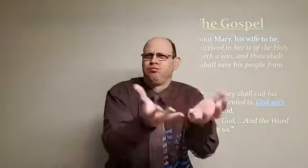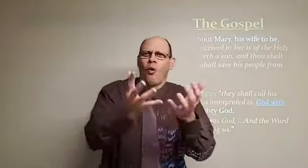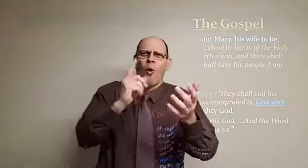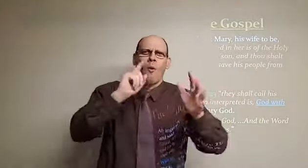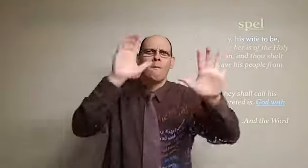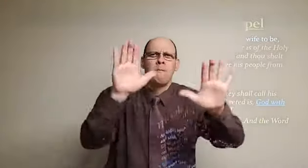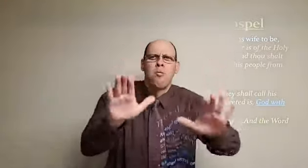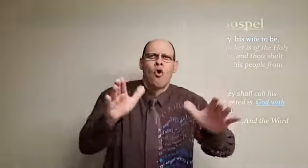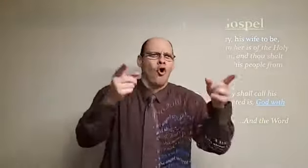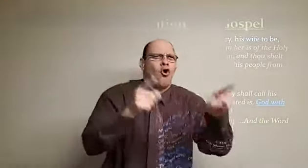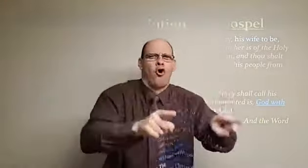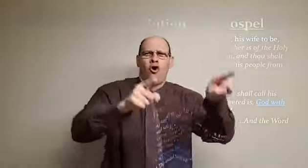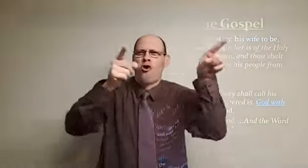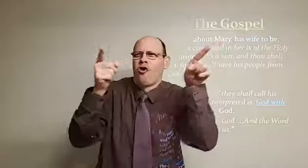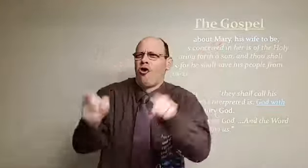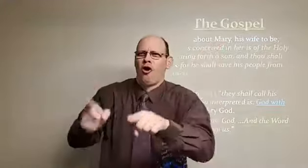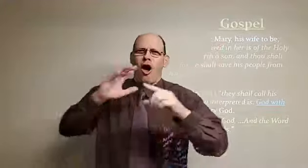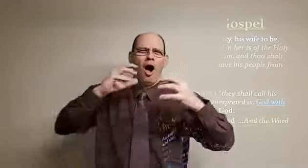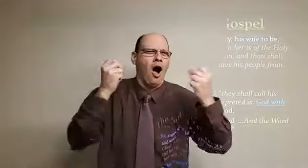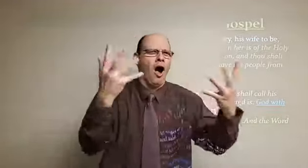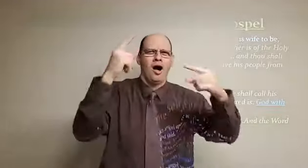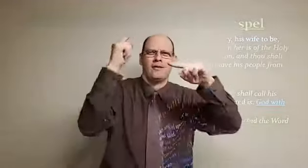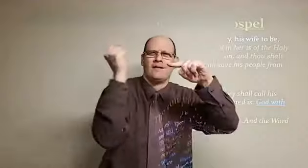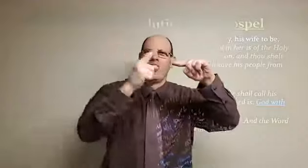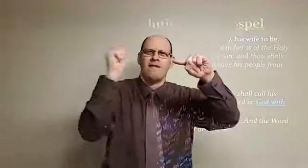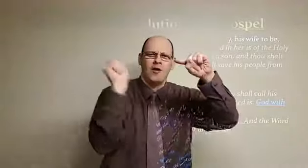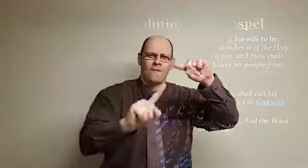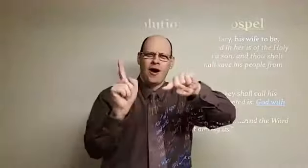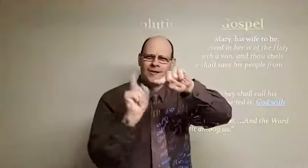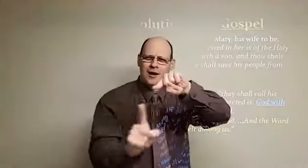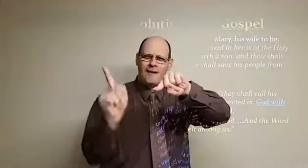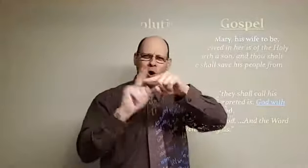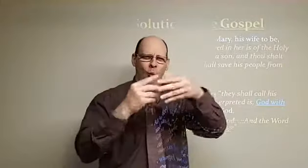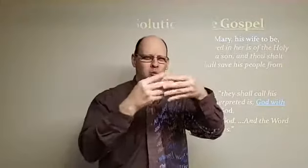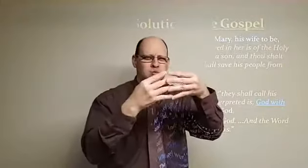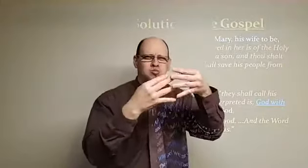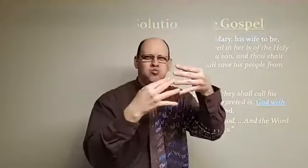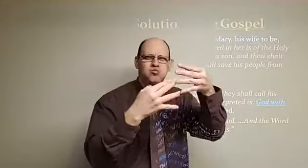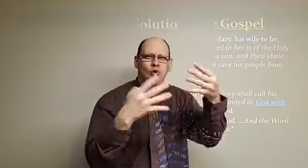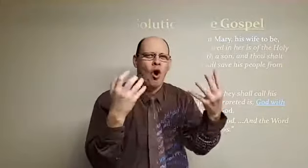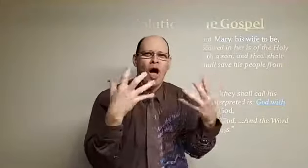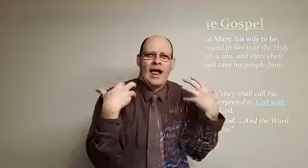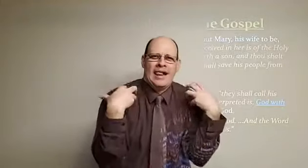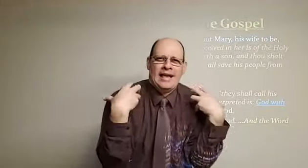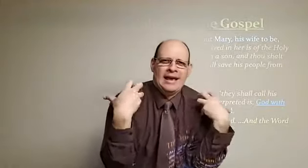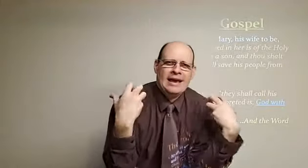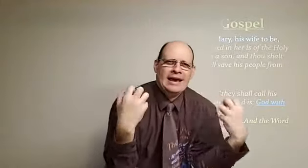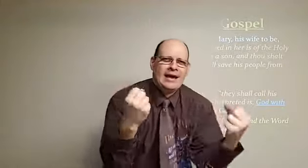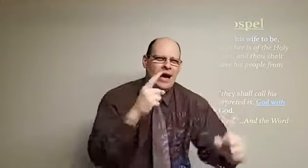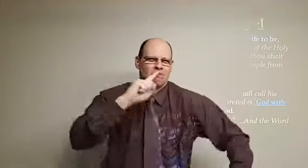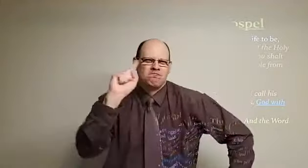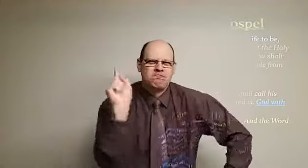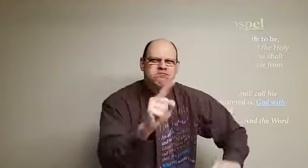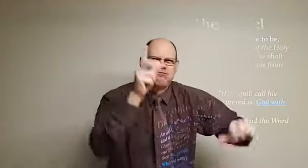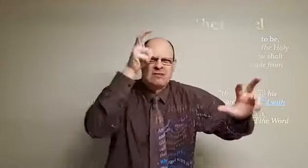people he spoke to people he gave miracles signs and wonders healings